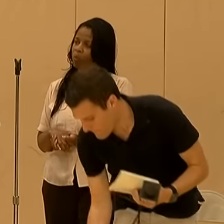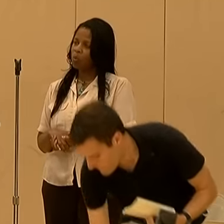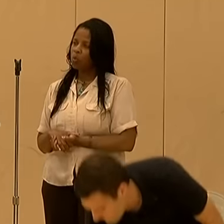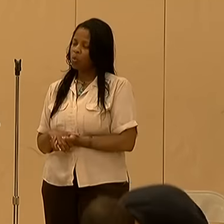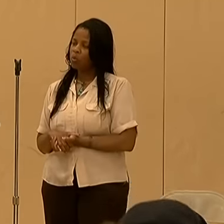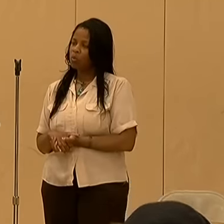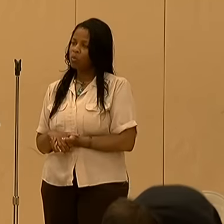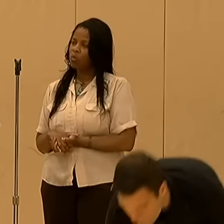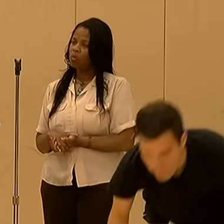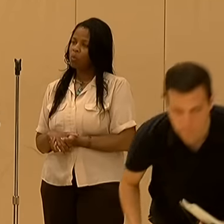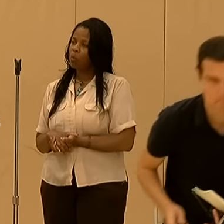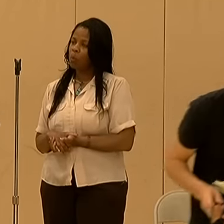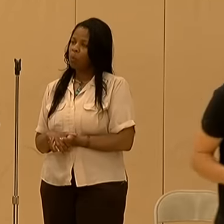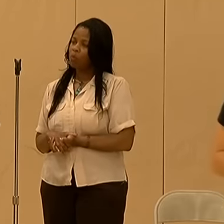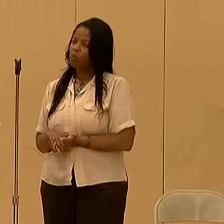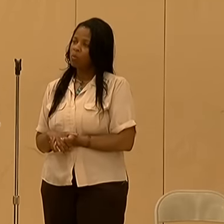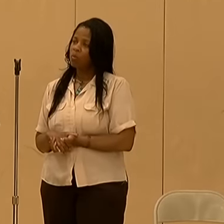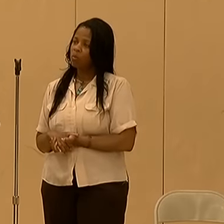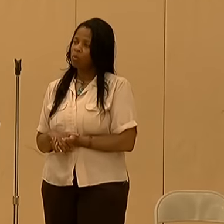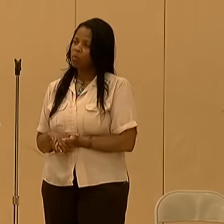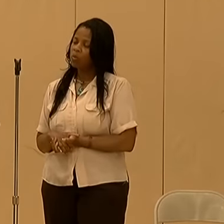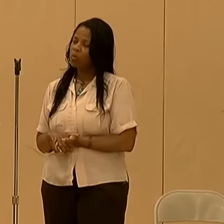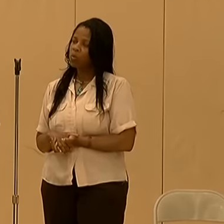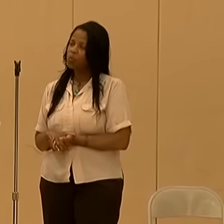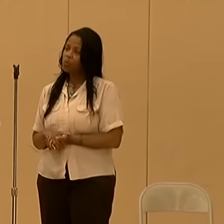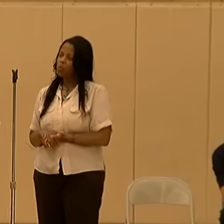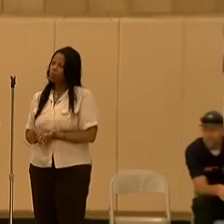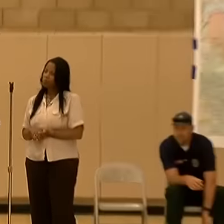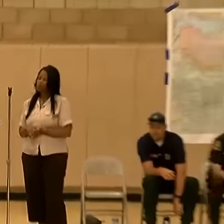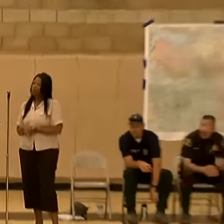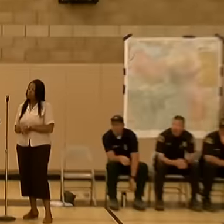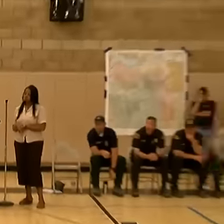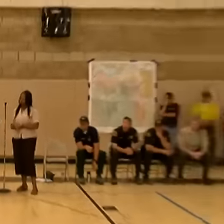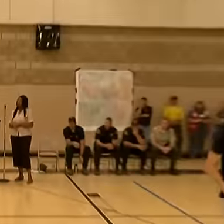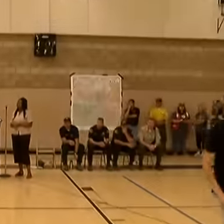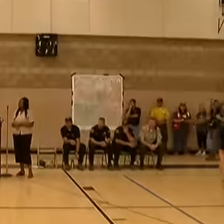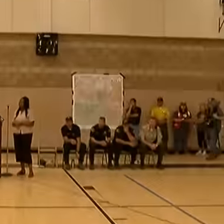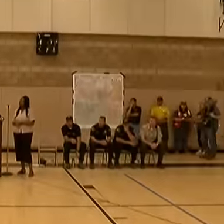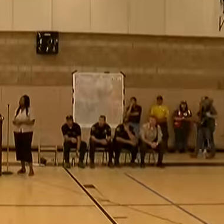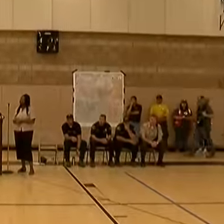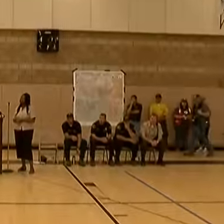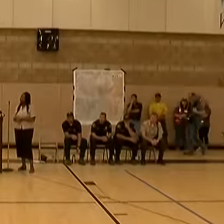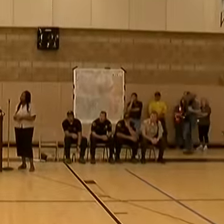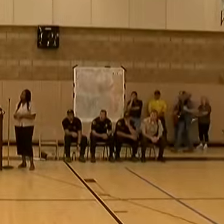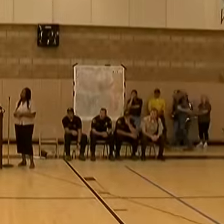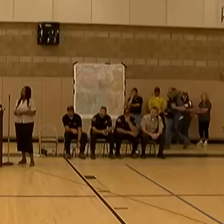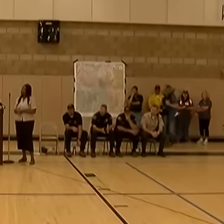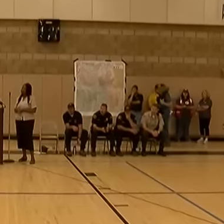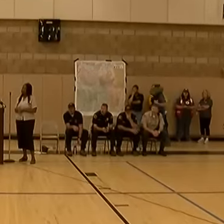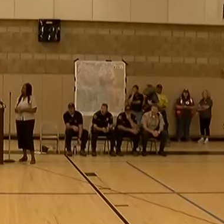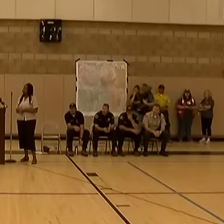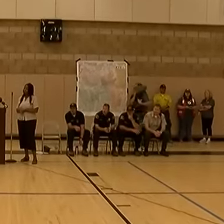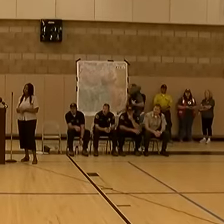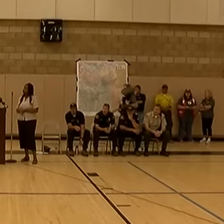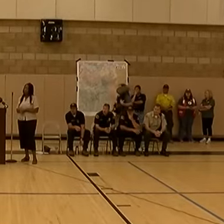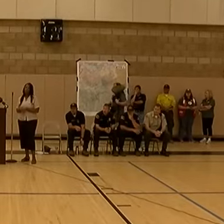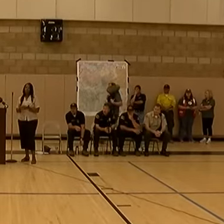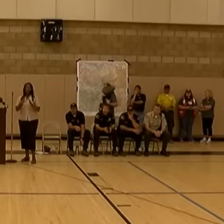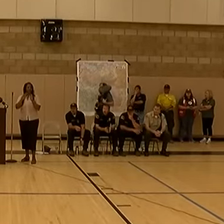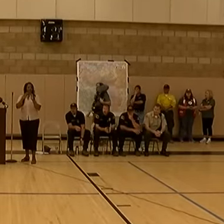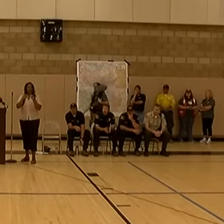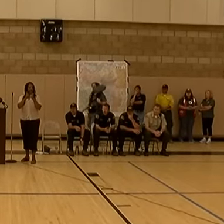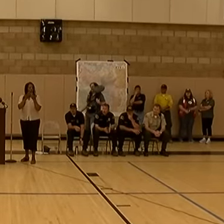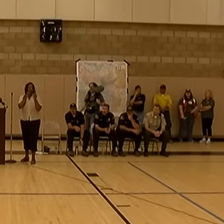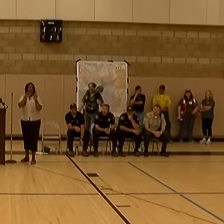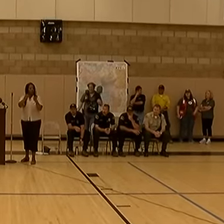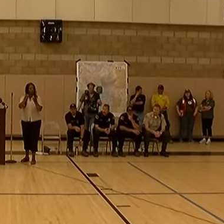I was wondering if possibly we could get a simple walkthrough of what needs to occur to gain monetary assistance for the disaster relief and just